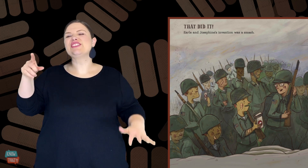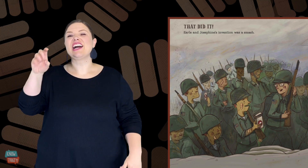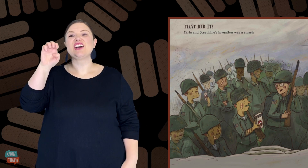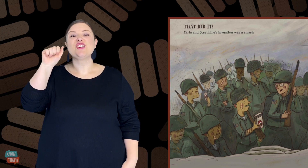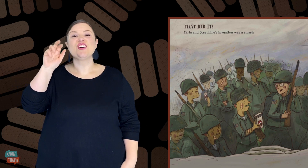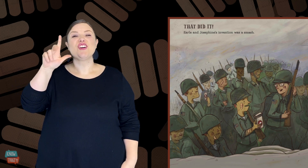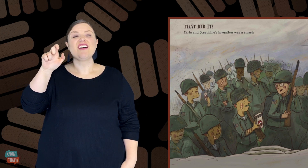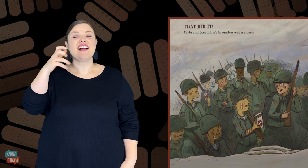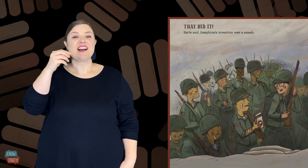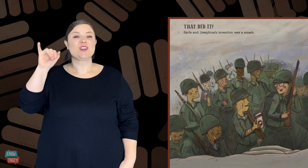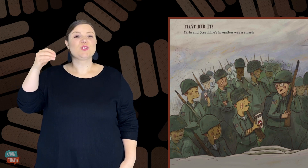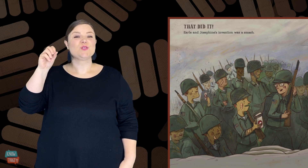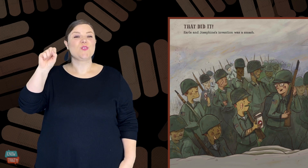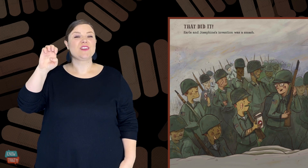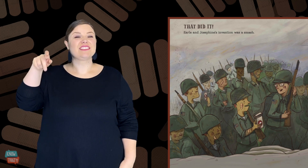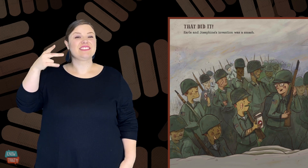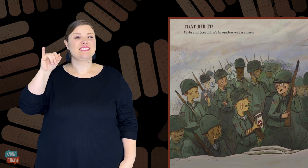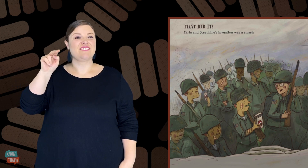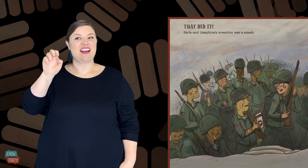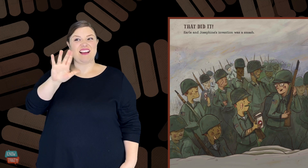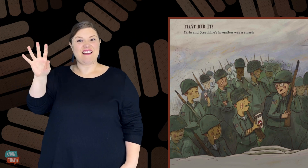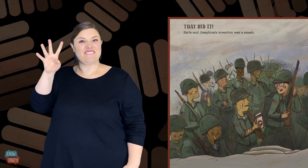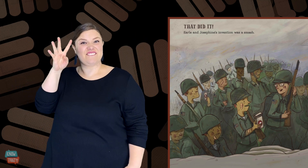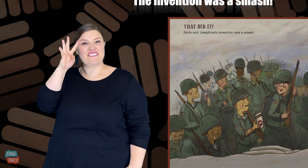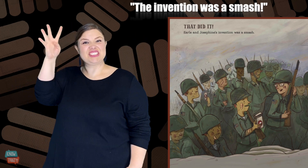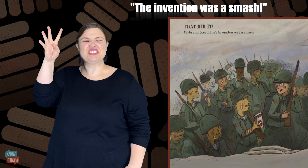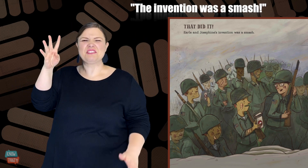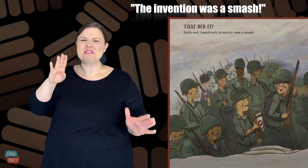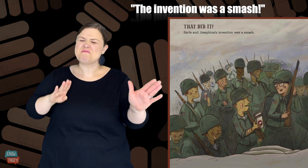it. Earl and Josephine's invention was a smash.